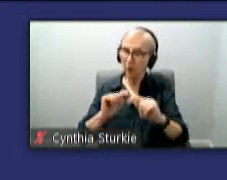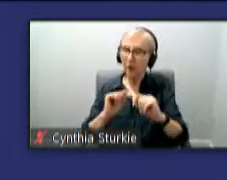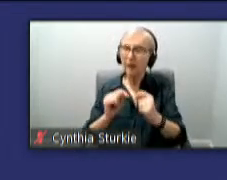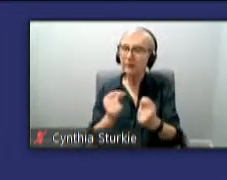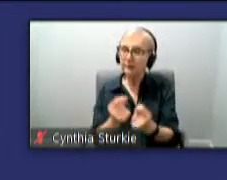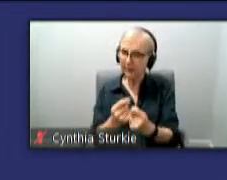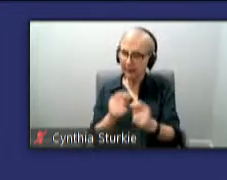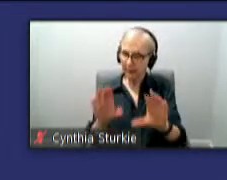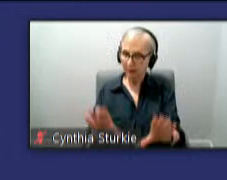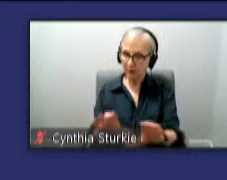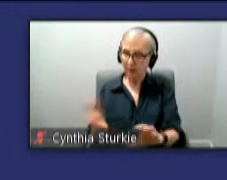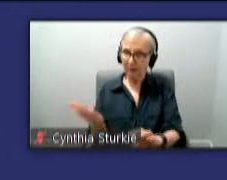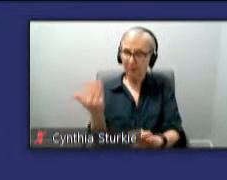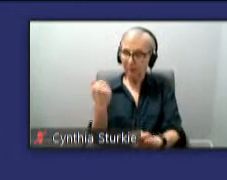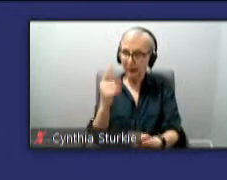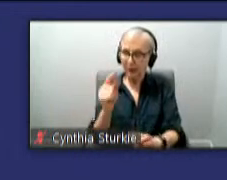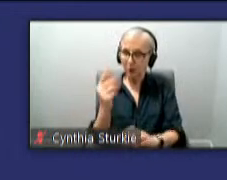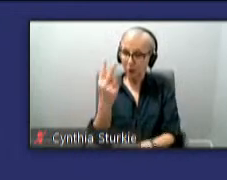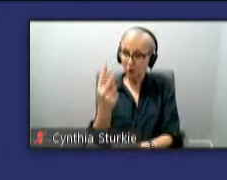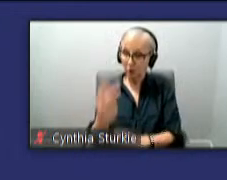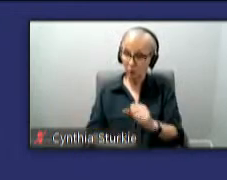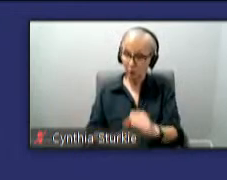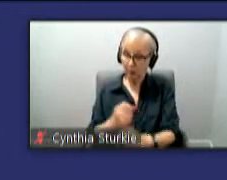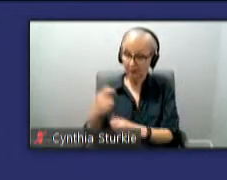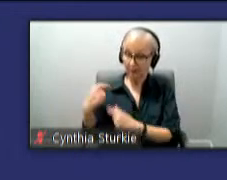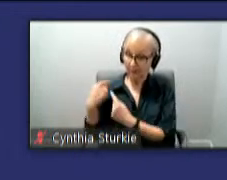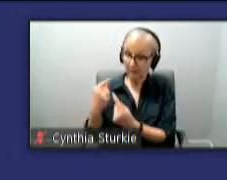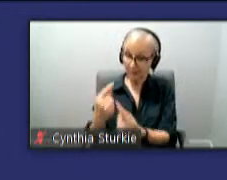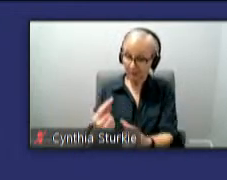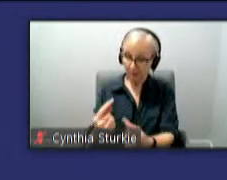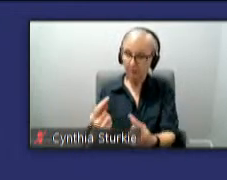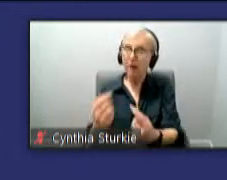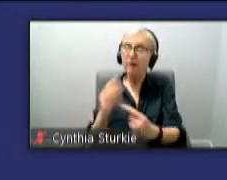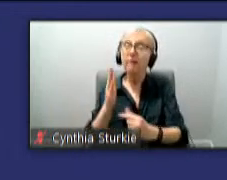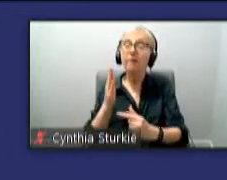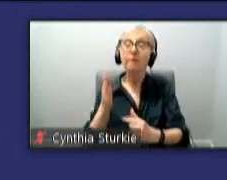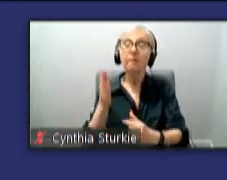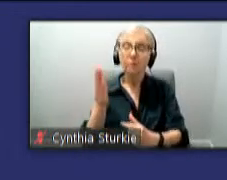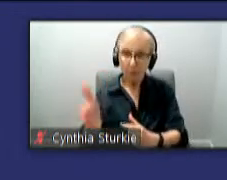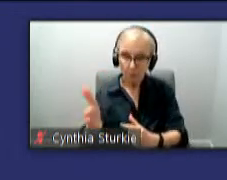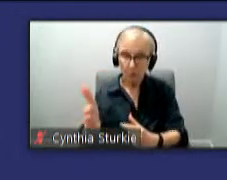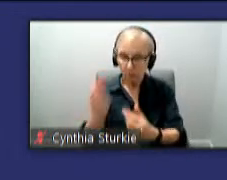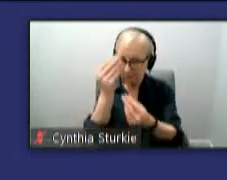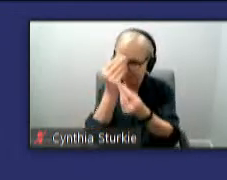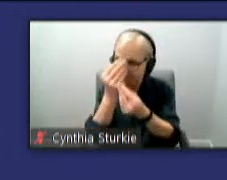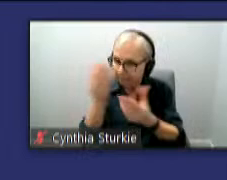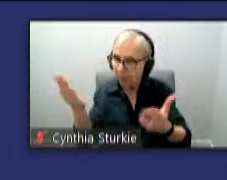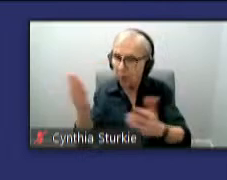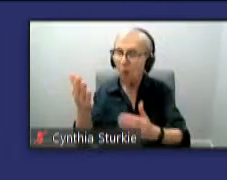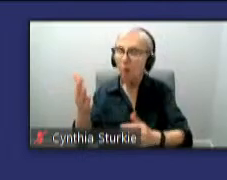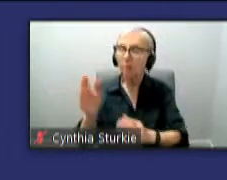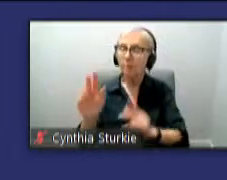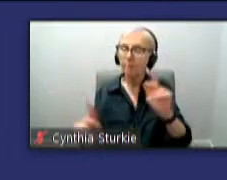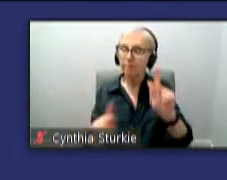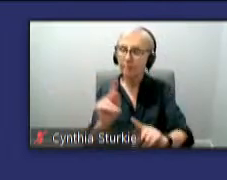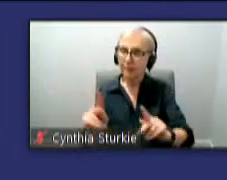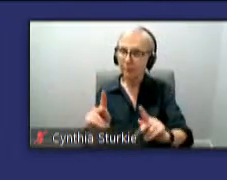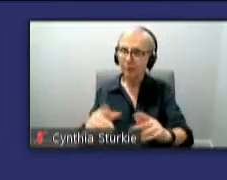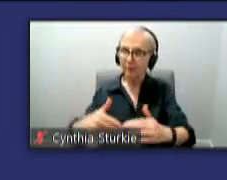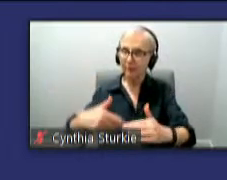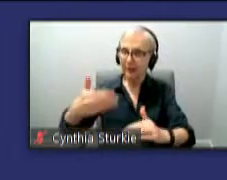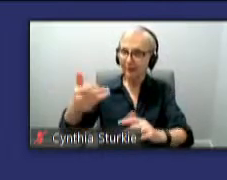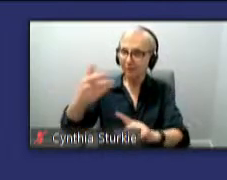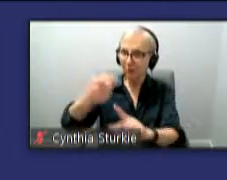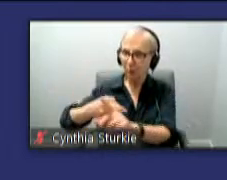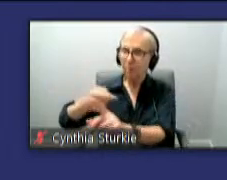and we remain committed to tracking COVID-19 in the state to help inform the public in the coming months. Director Scott Bookman is here now to talk